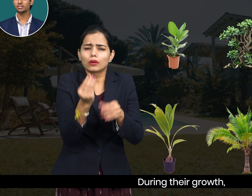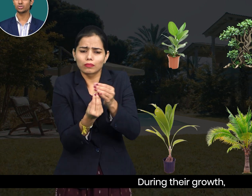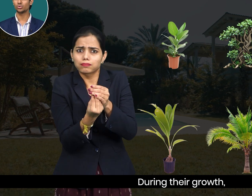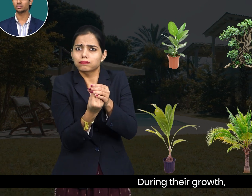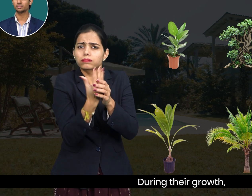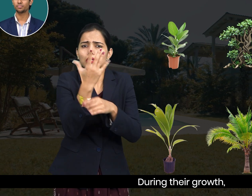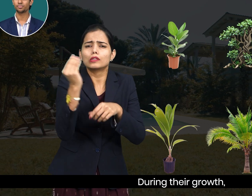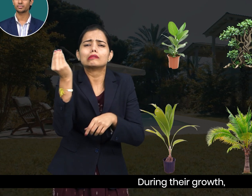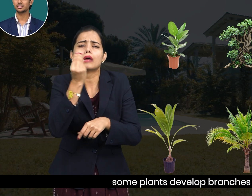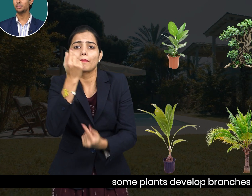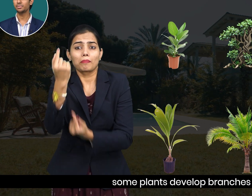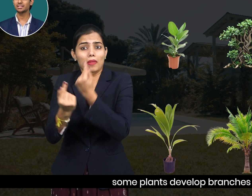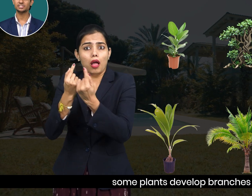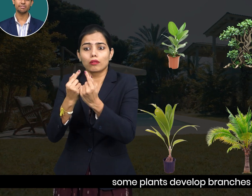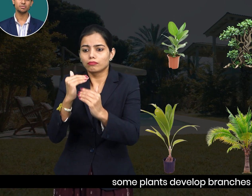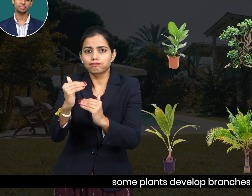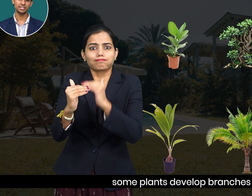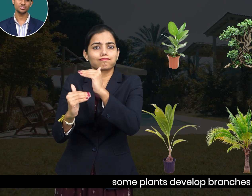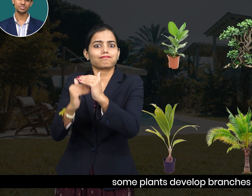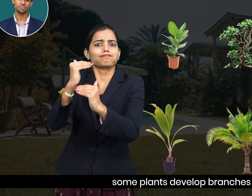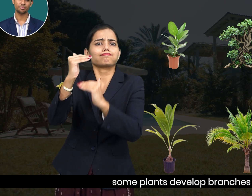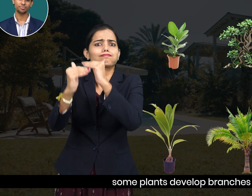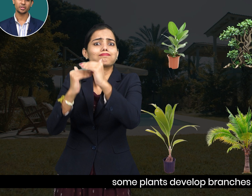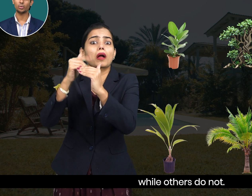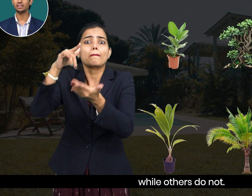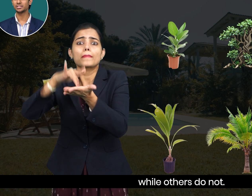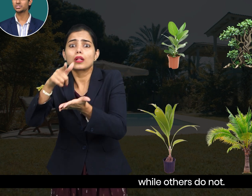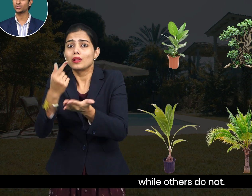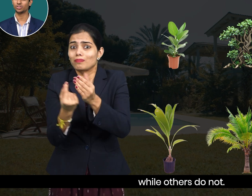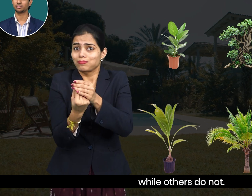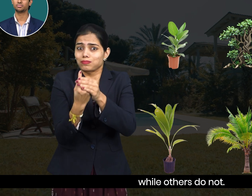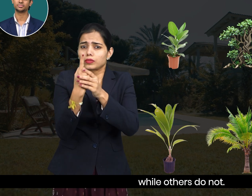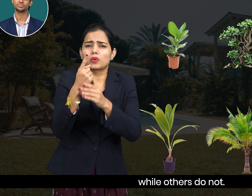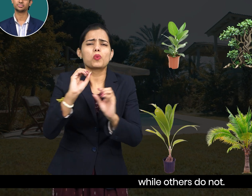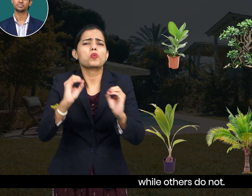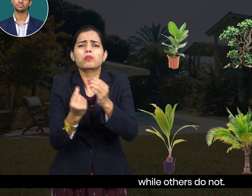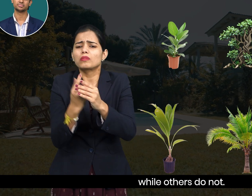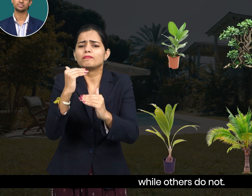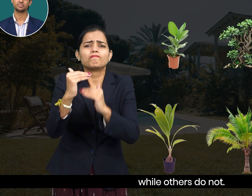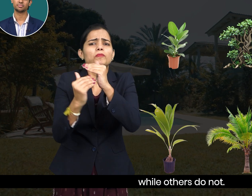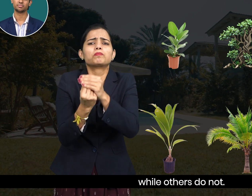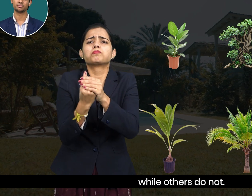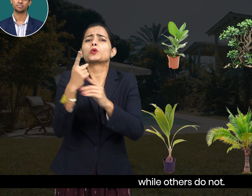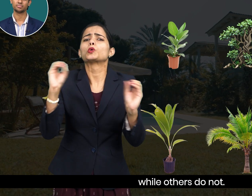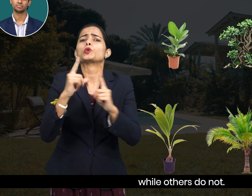During their growth, some plants develop branches while others do not.